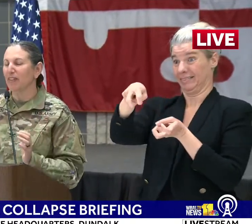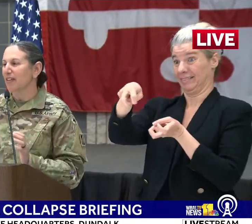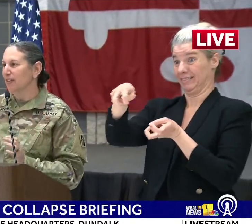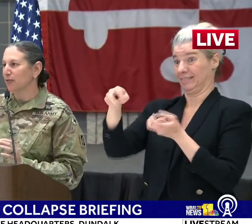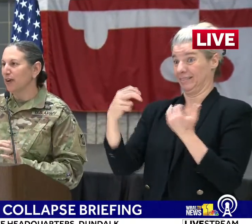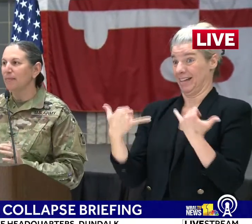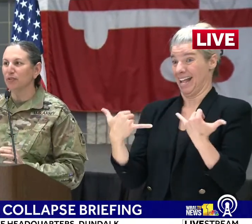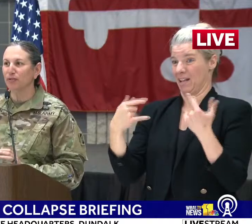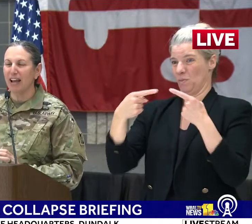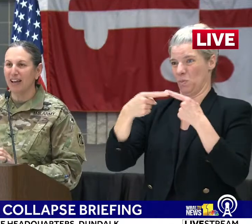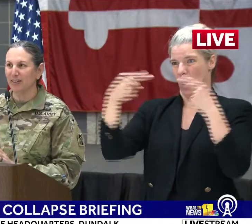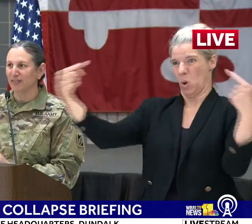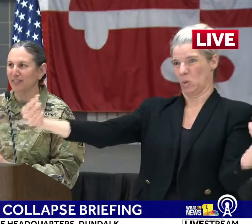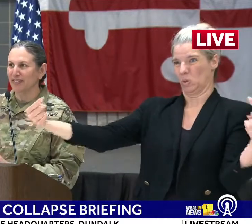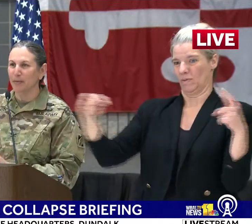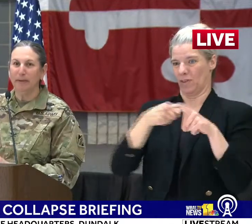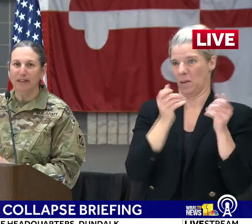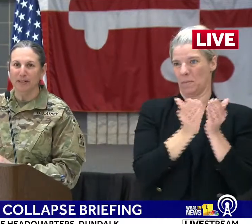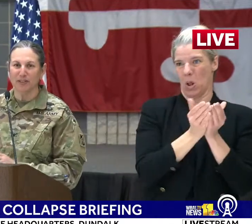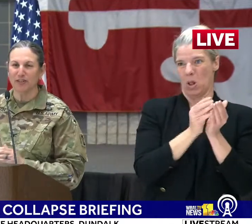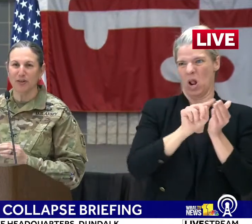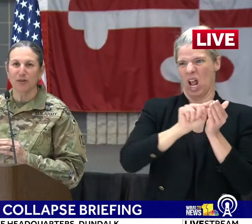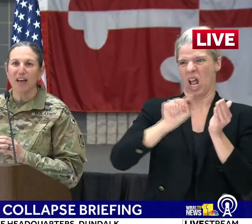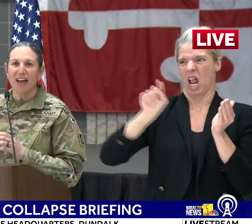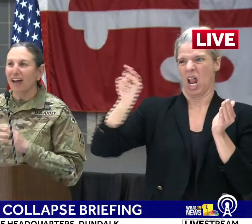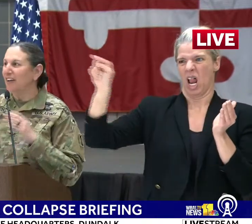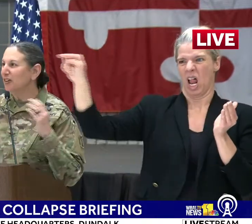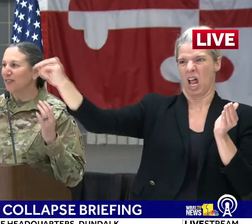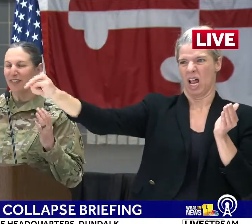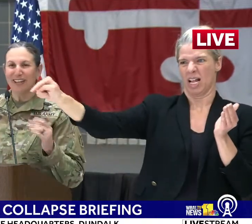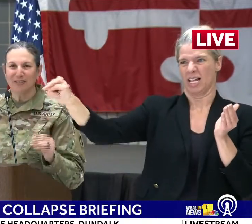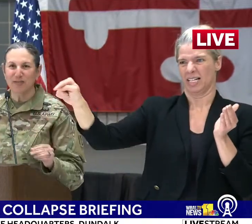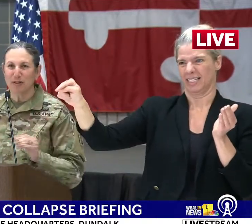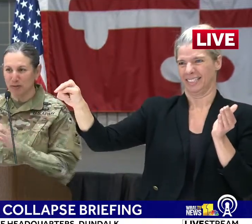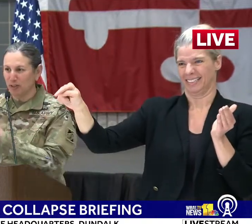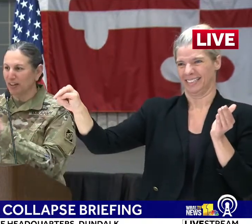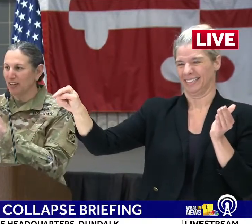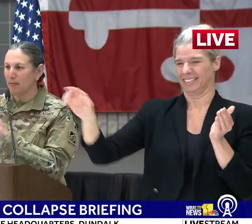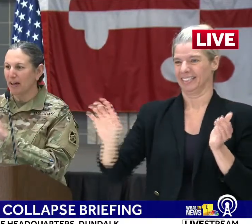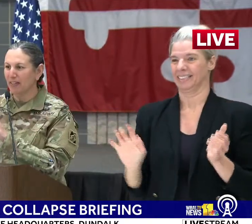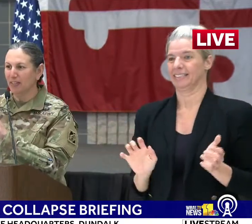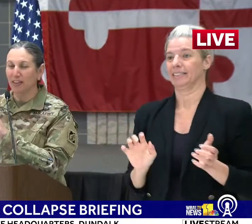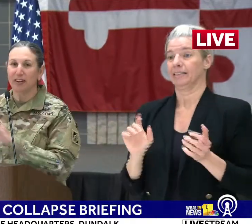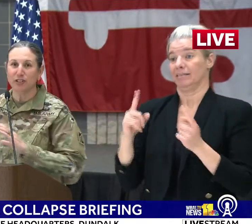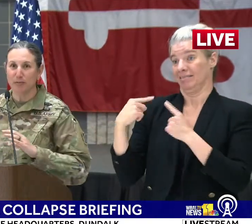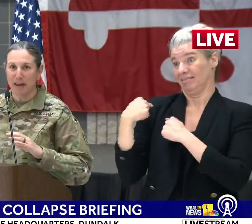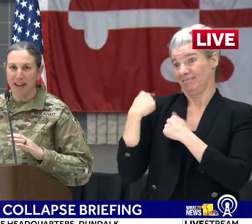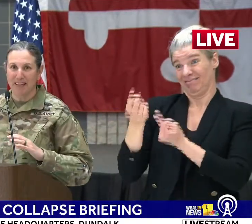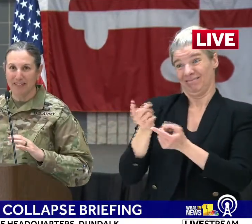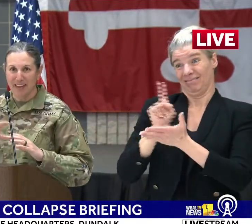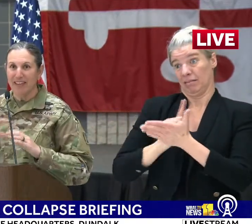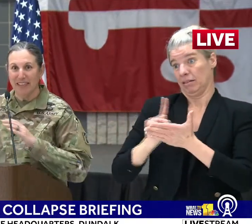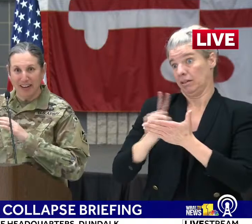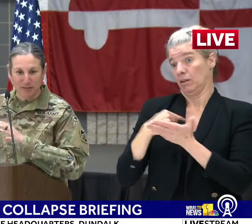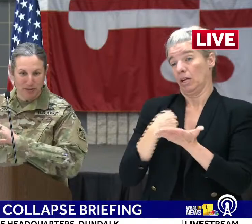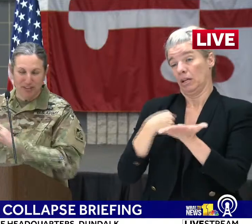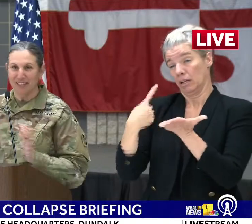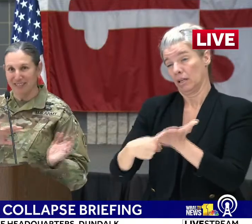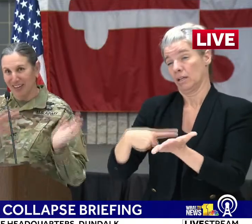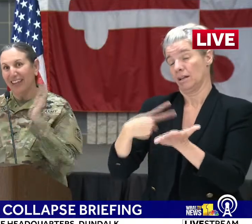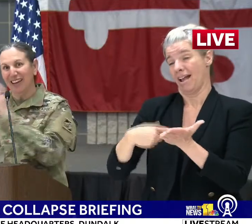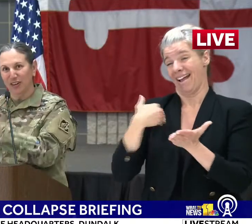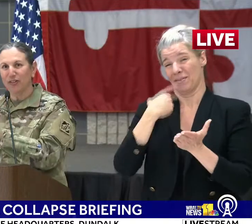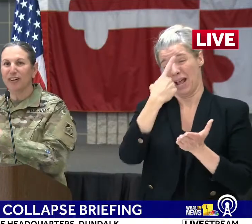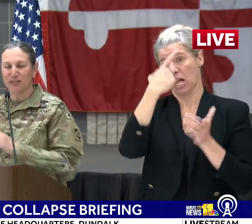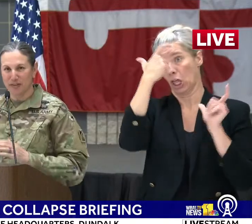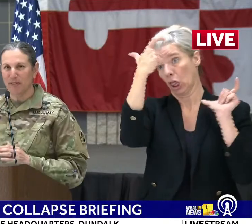from the vessel. They're wrapped around the pier. So I know the last few weeks we were talking about the large span that